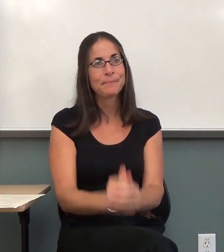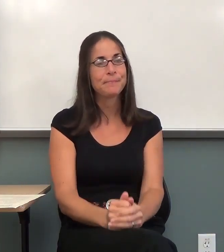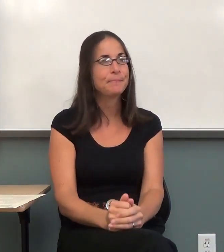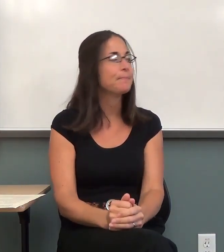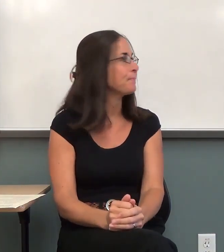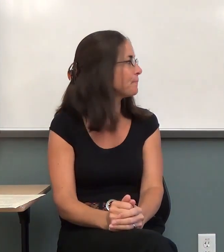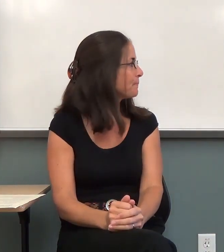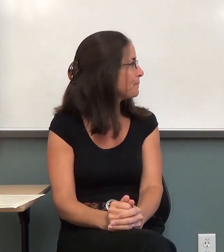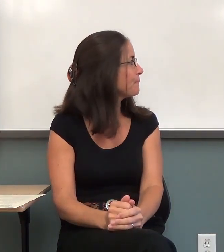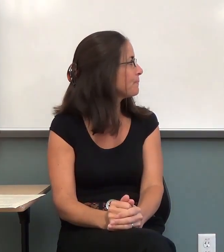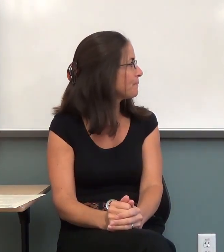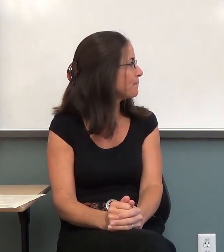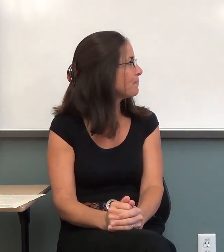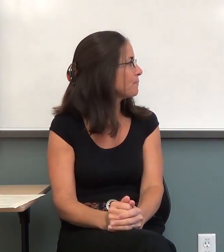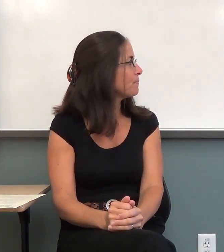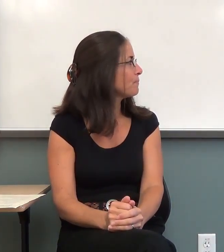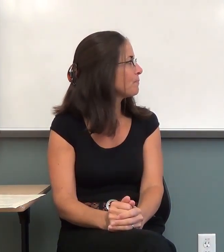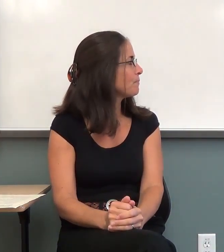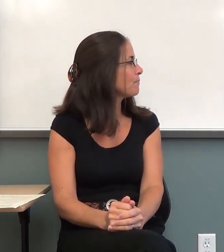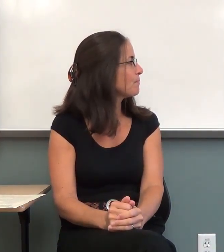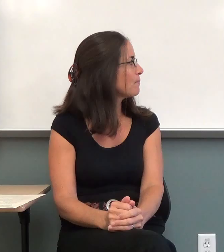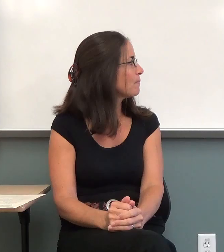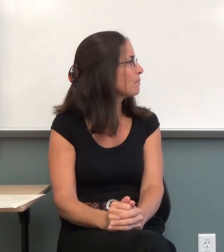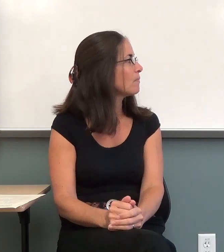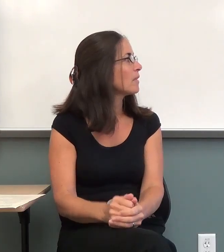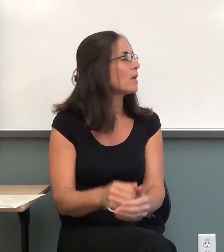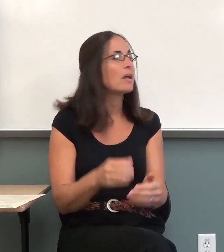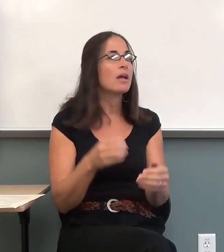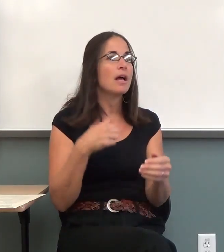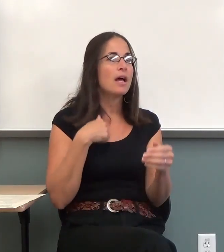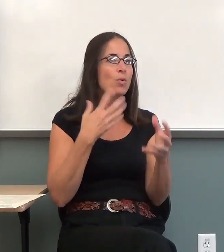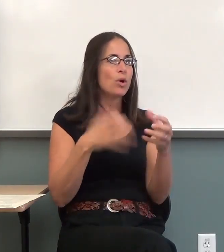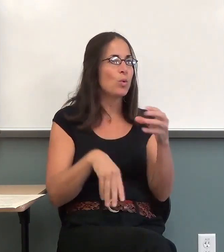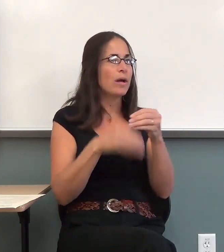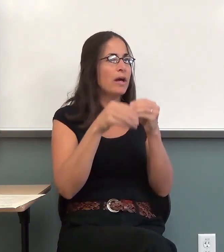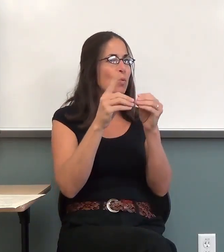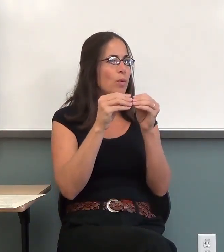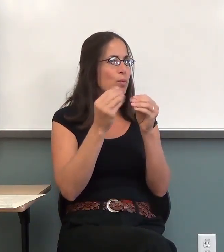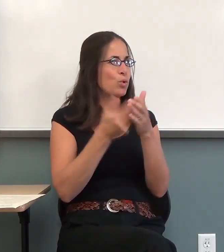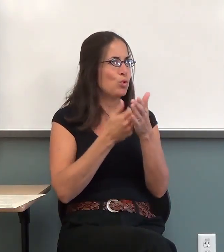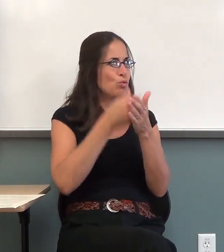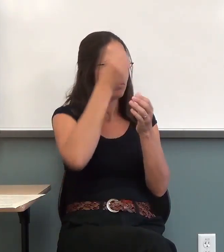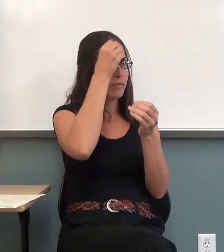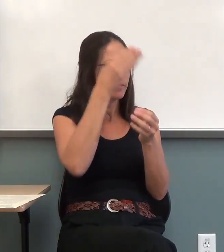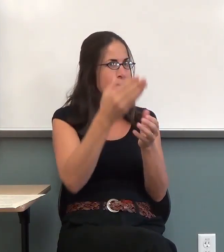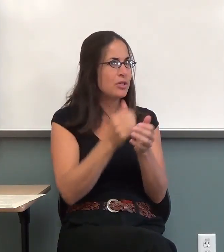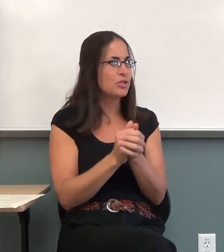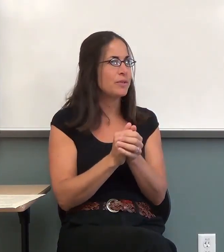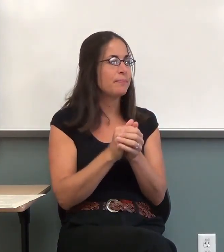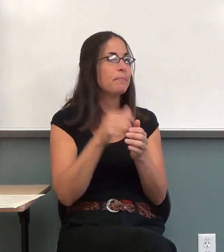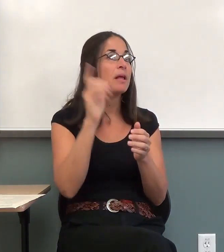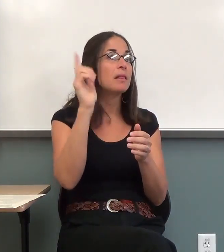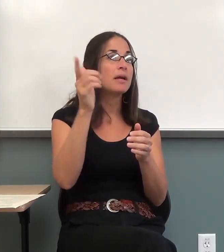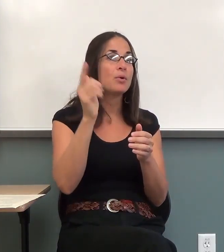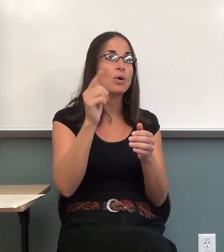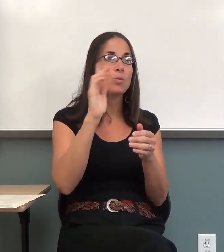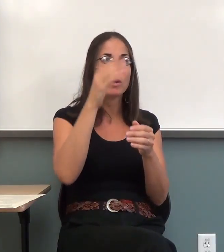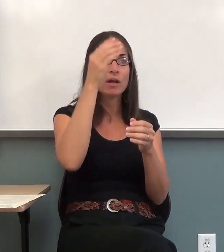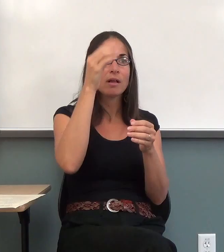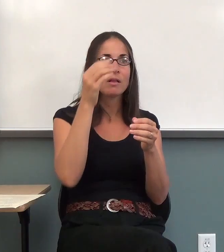let's look at our sentence really quick. There's one new piece of information that I want to add, okay? Because eventually we're going to learn what a clause is.